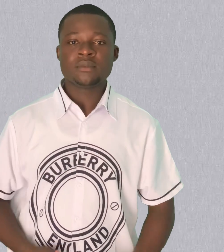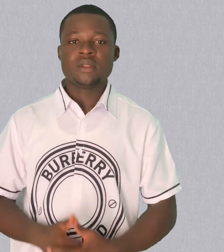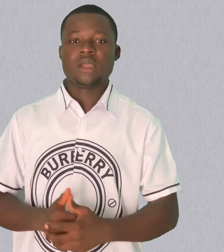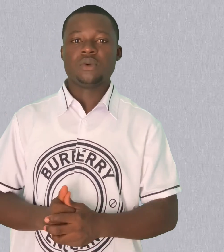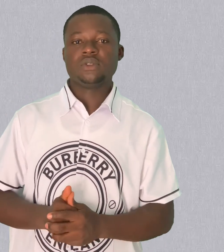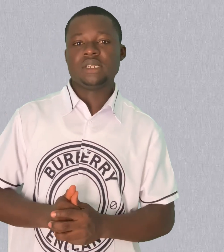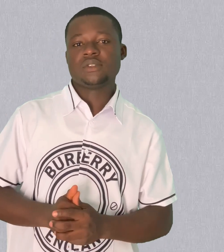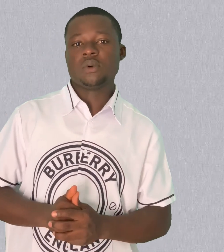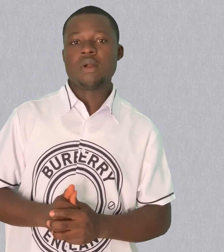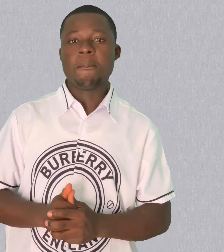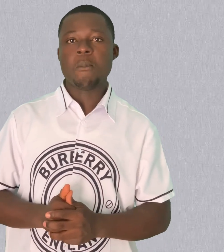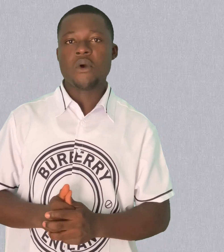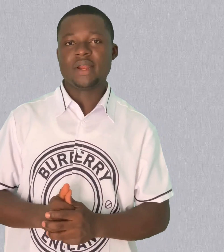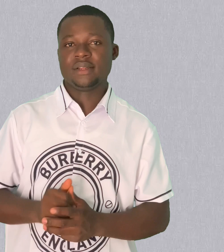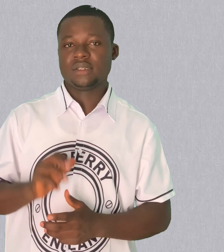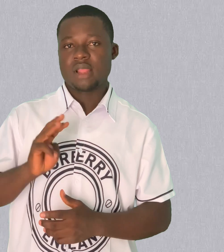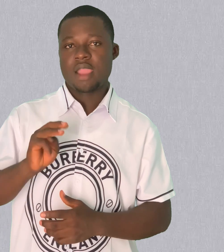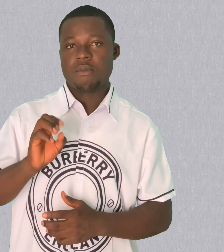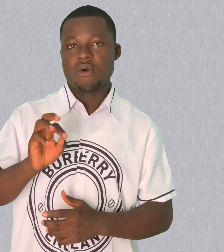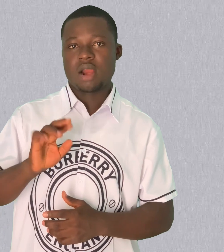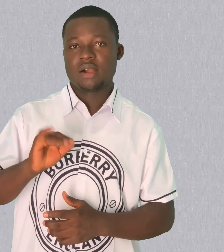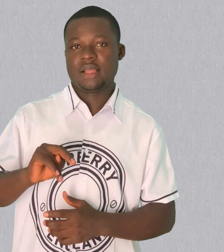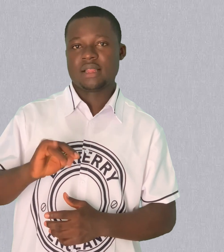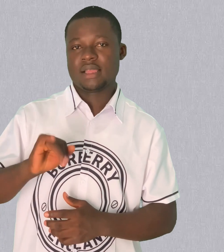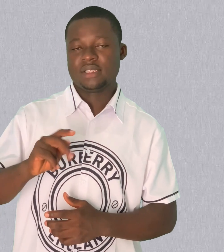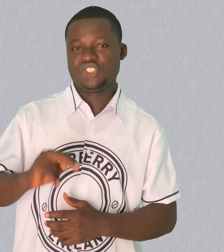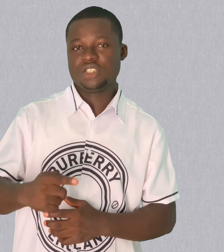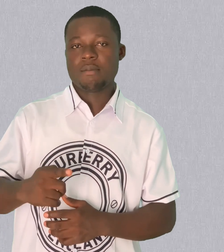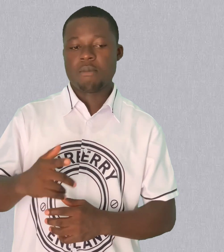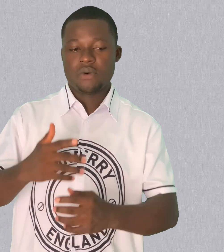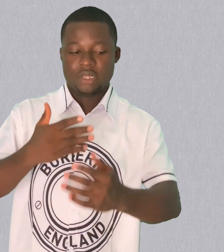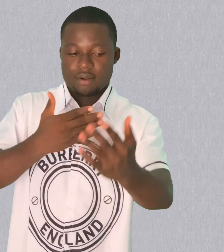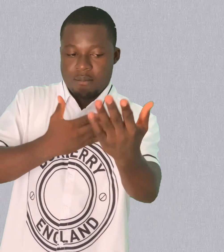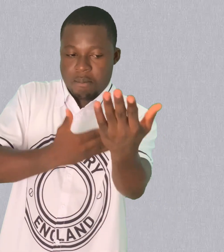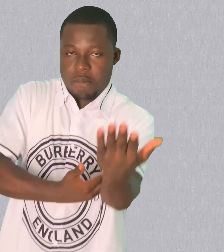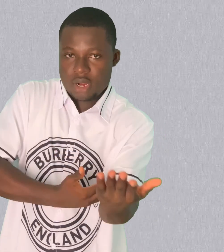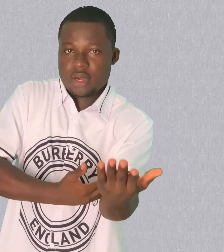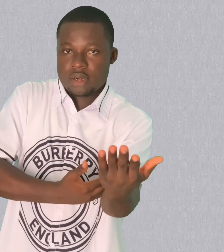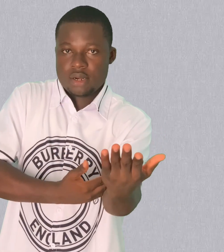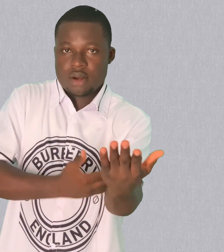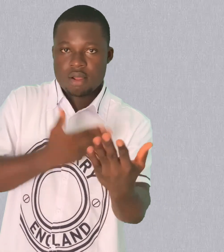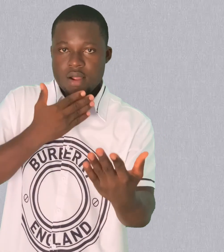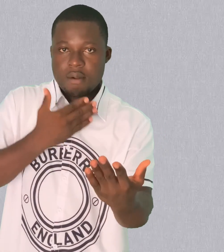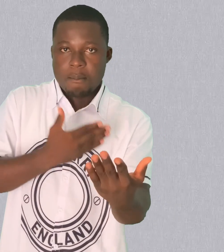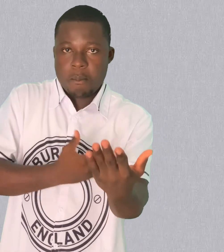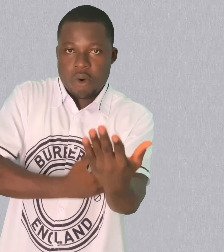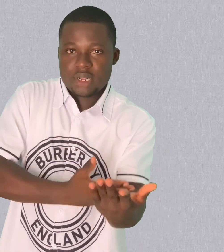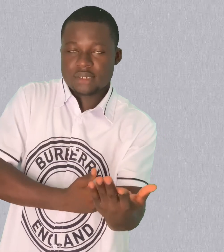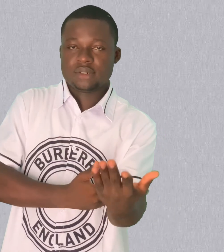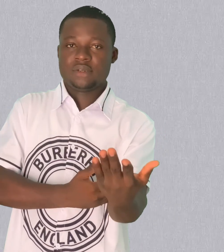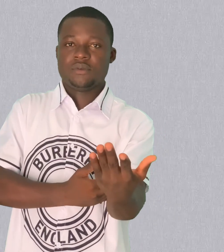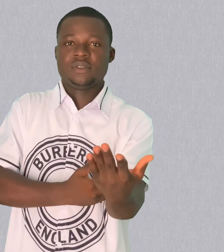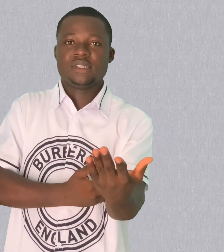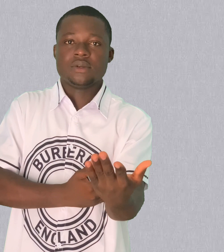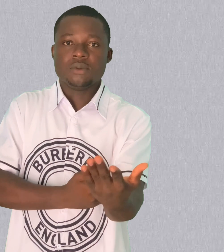Now go to the next word, morning. M-O-R-N-I-N-G. Morning. Morning. Morning. If you want to say good